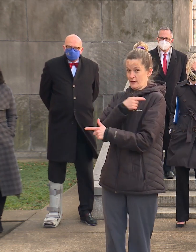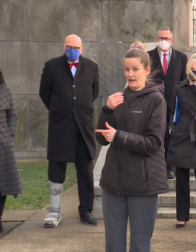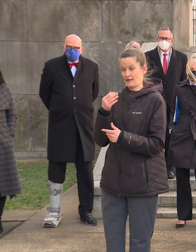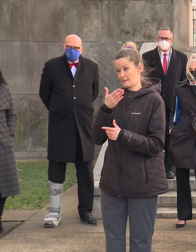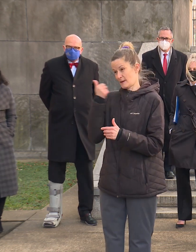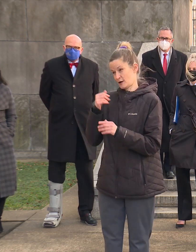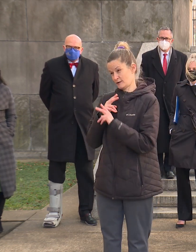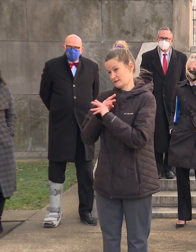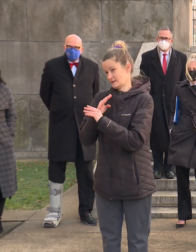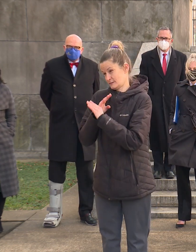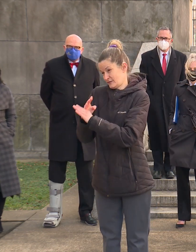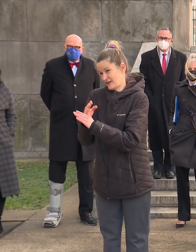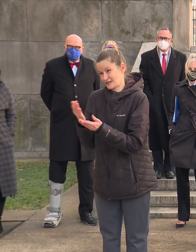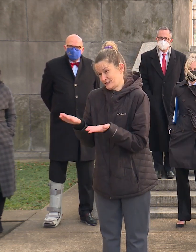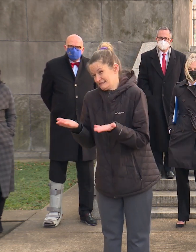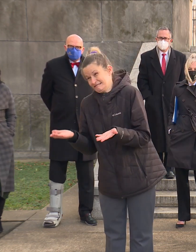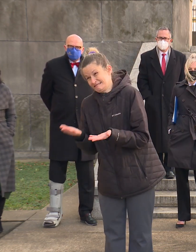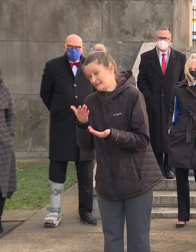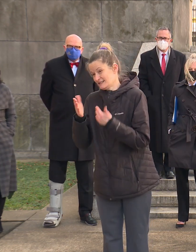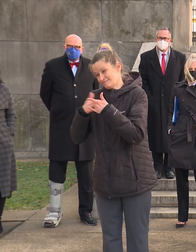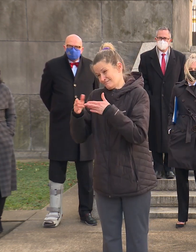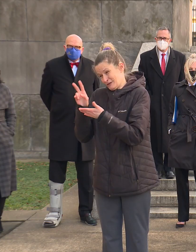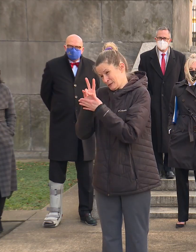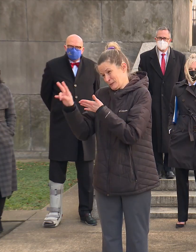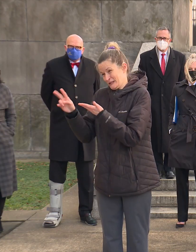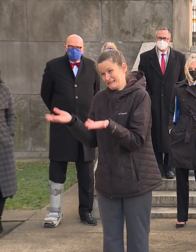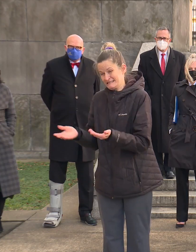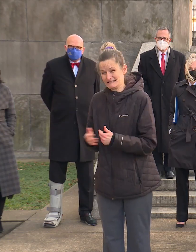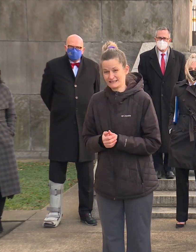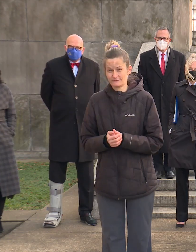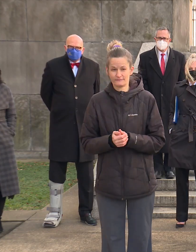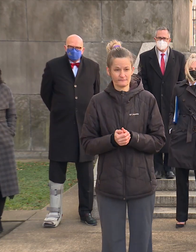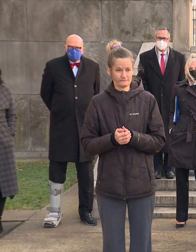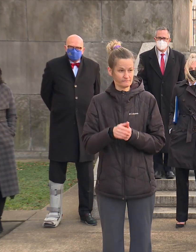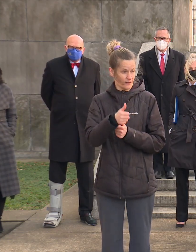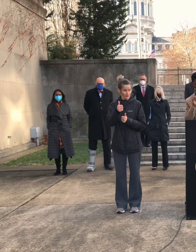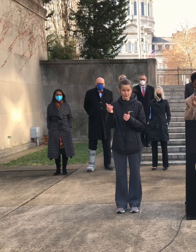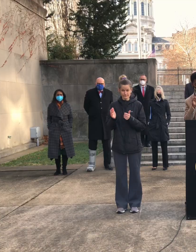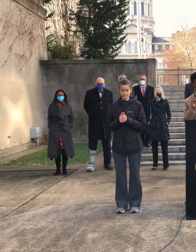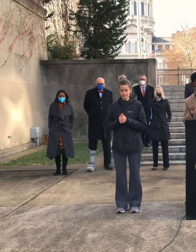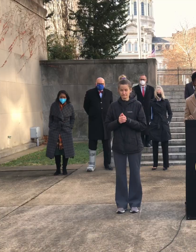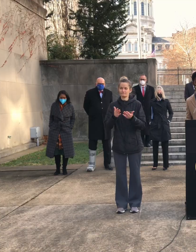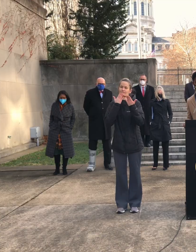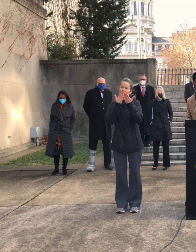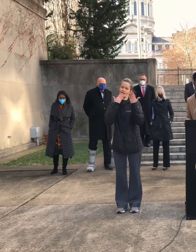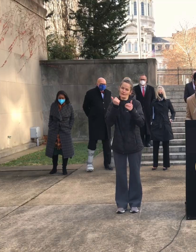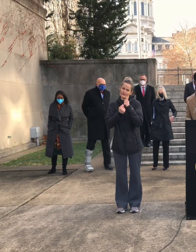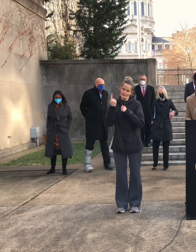Anybody else? Thank you, everybody.